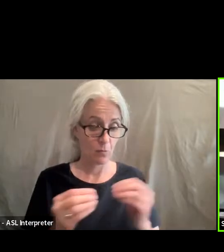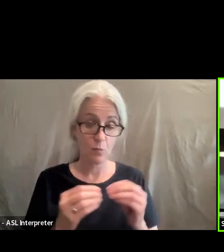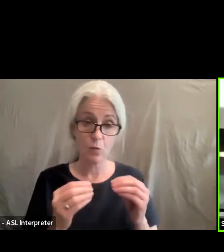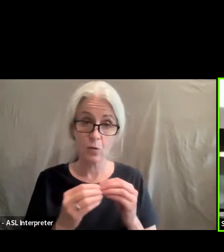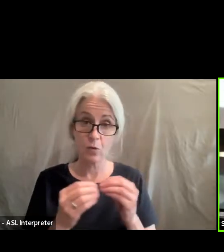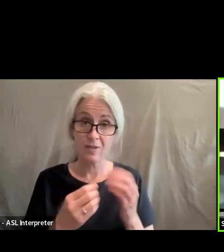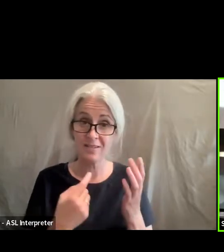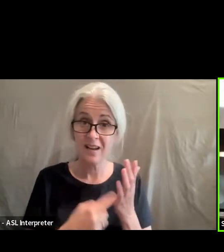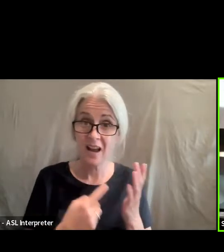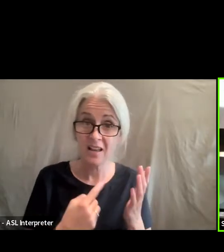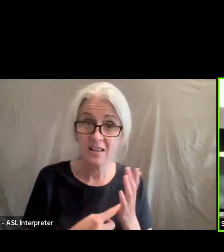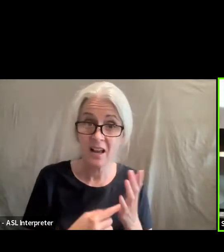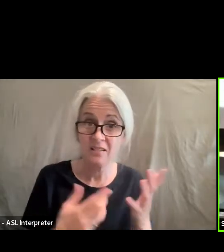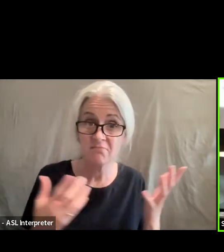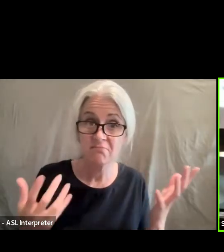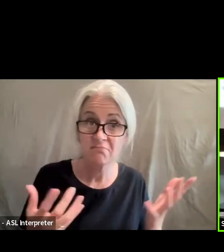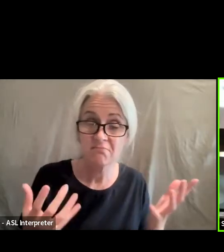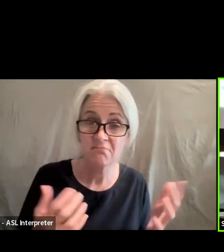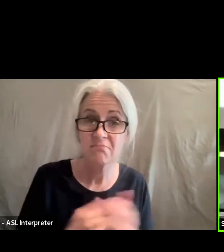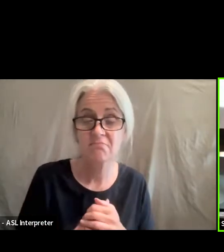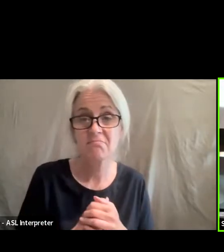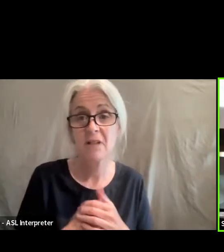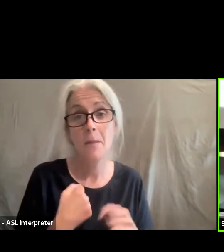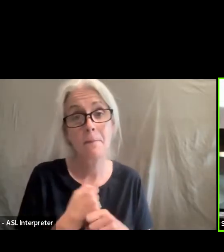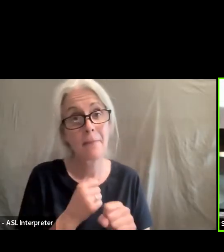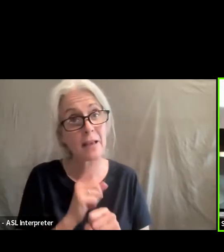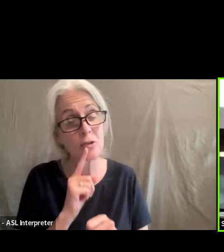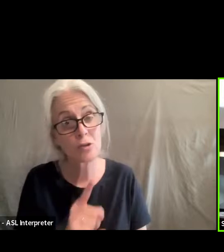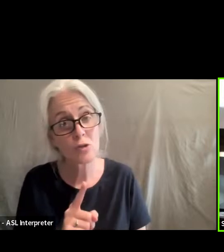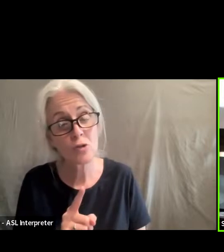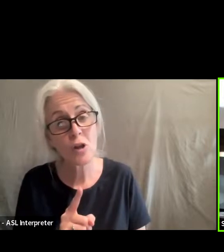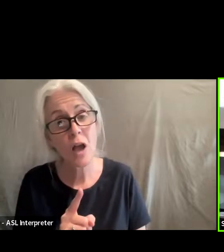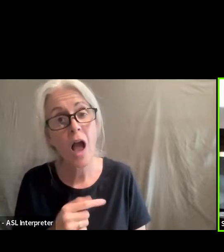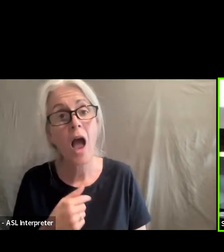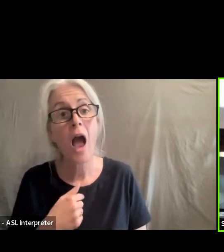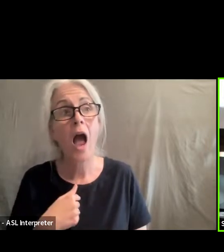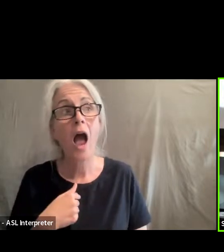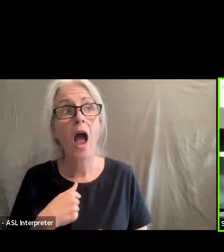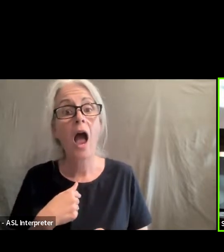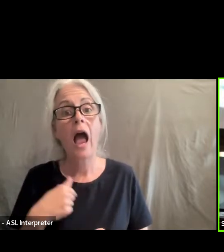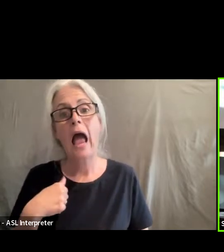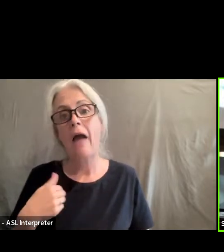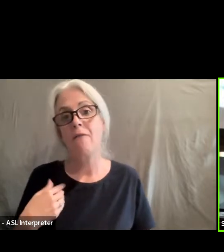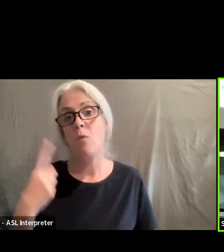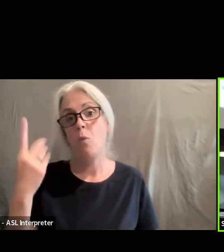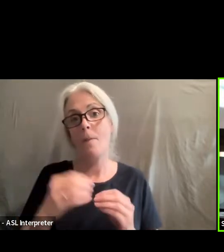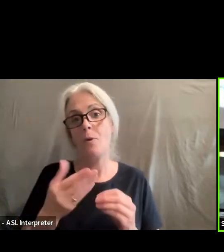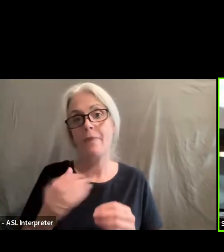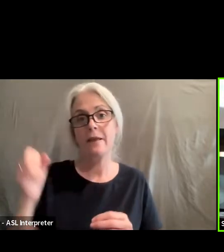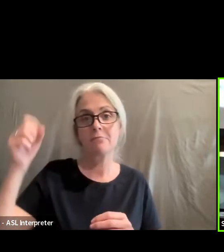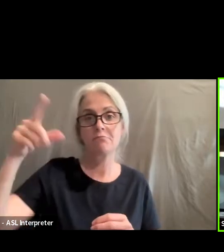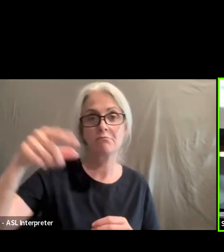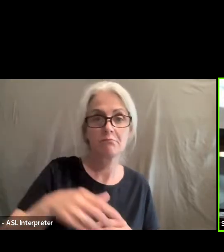Yes, that's what I'm getting at. Just want to make sure that our Okay, trustees wait, are- I just do have one more thing to say.